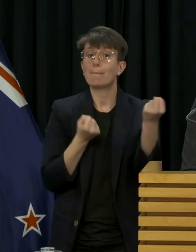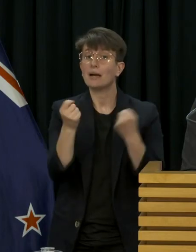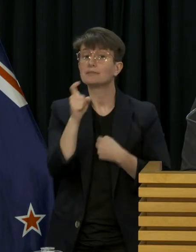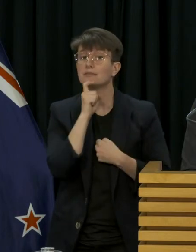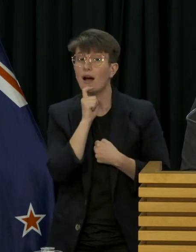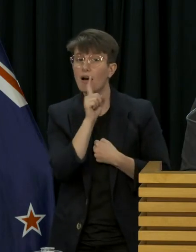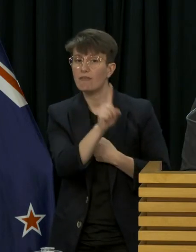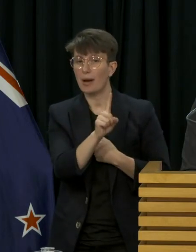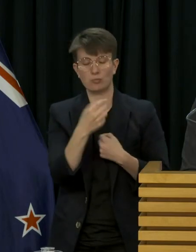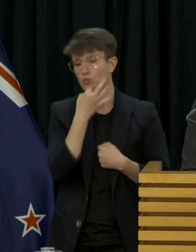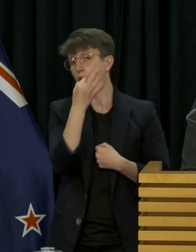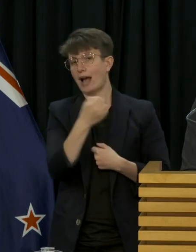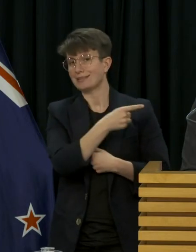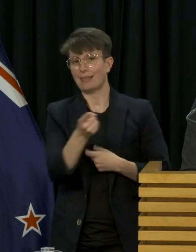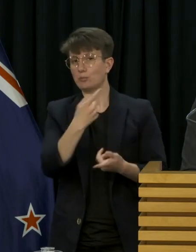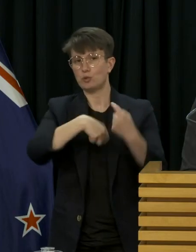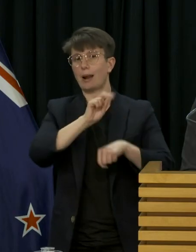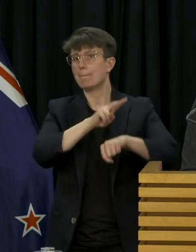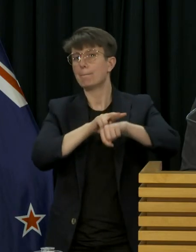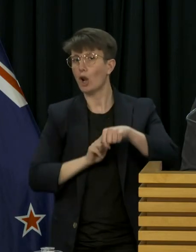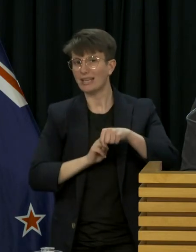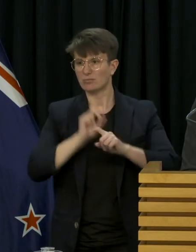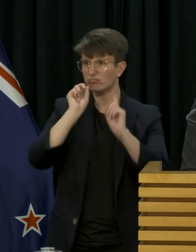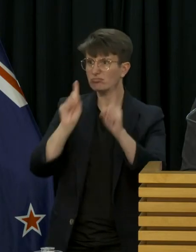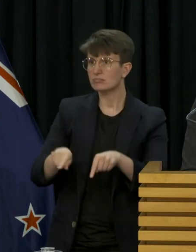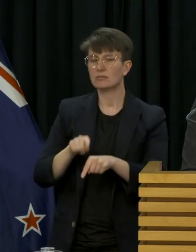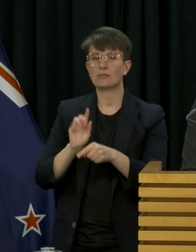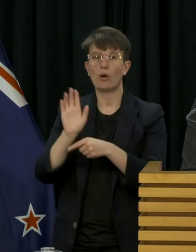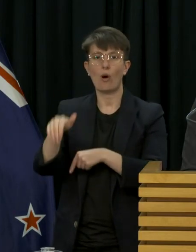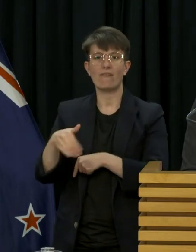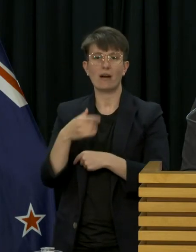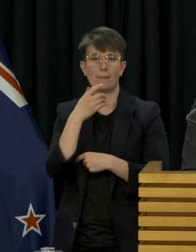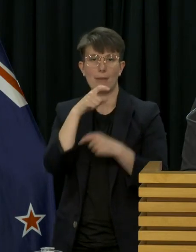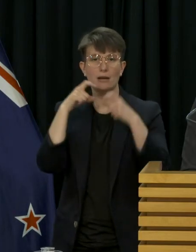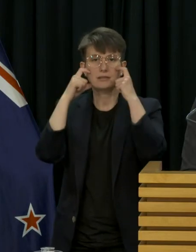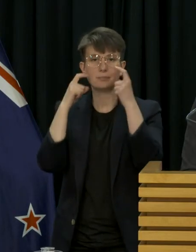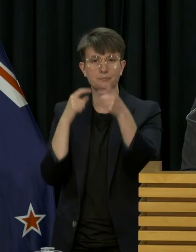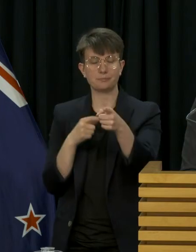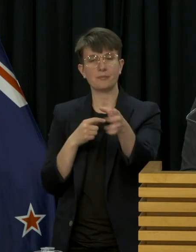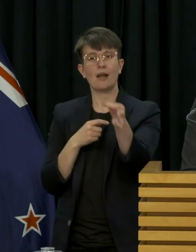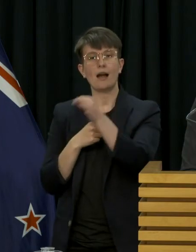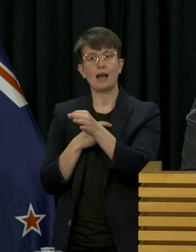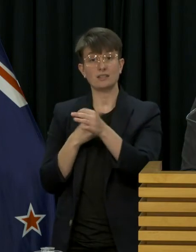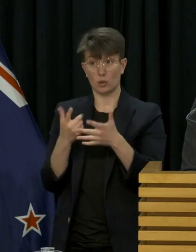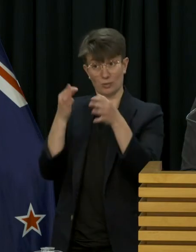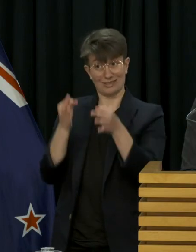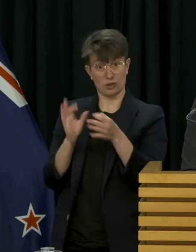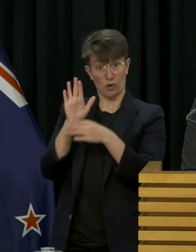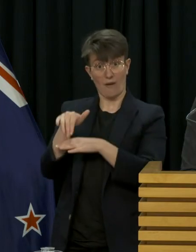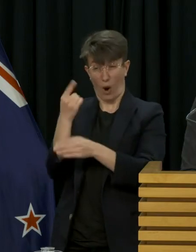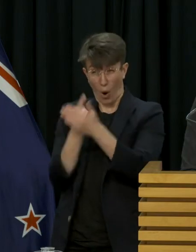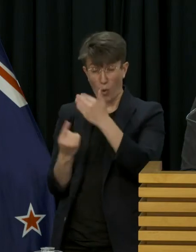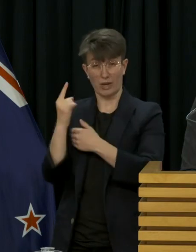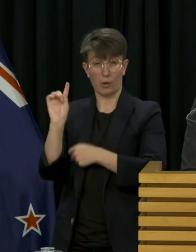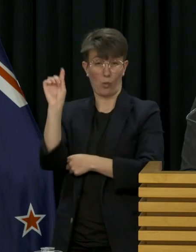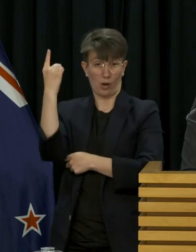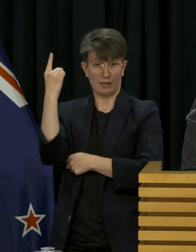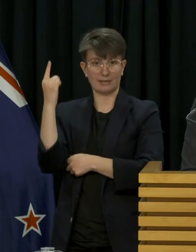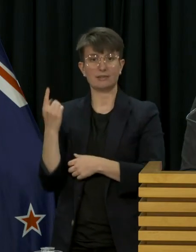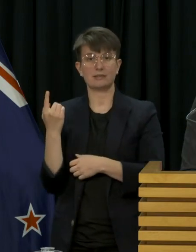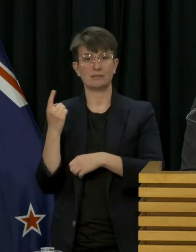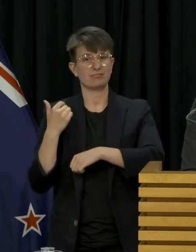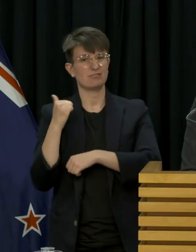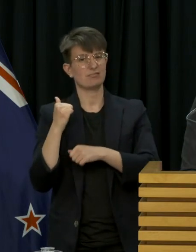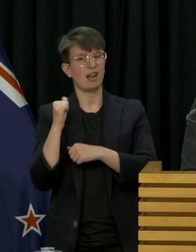In terms of the decision to just do it with Auckland, in terms of the decision to just do it with Auckland at this stage, transport, why did you not